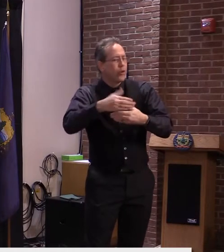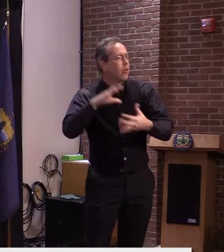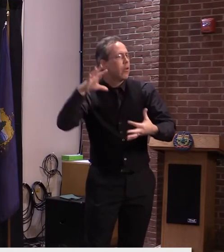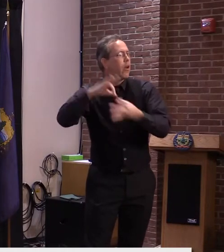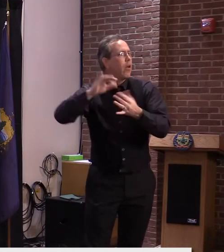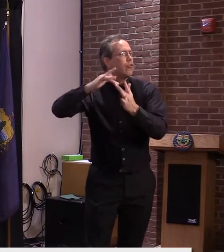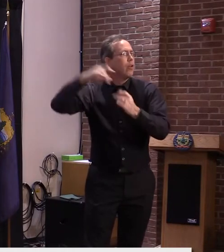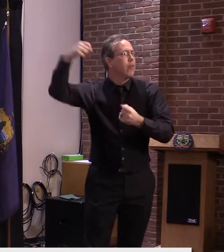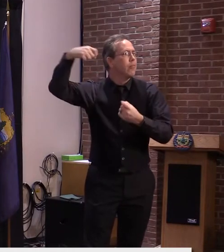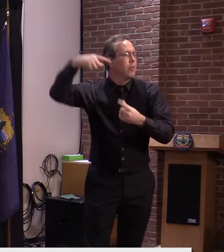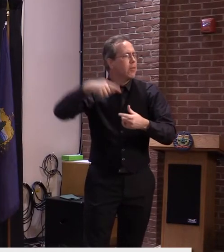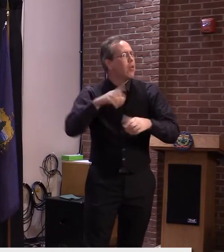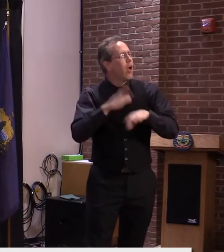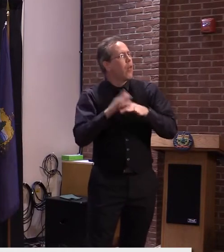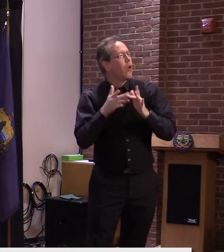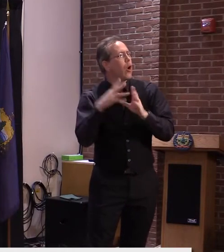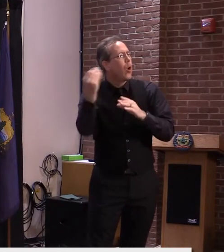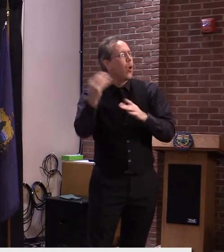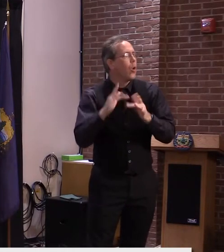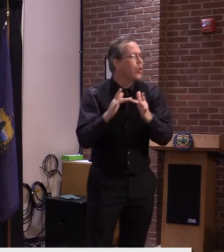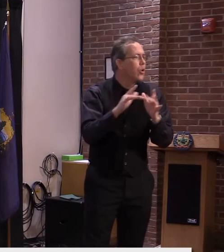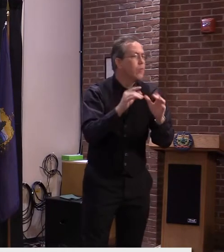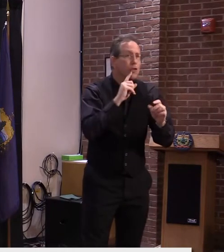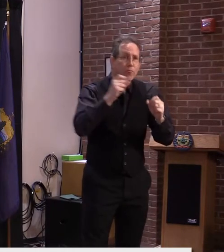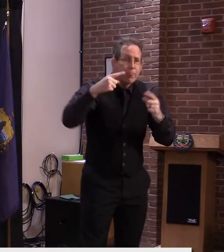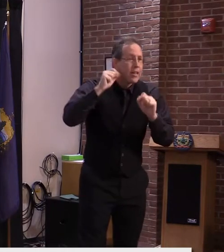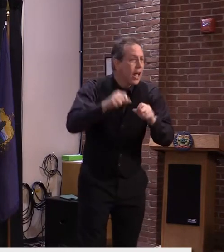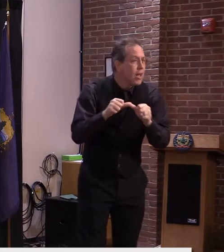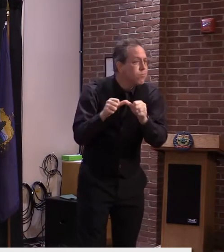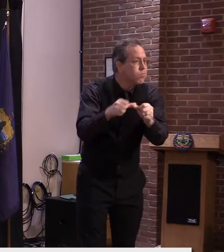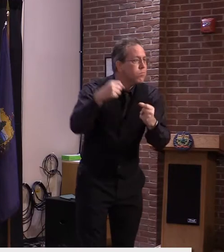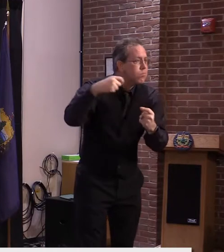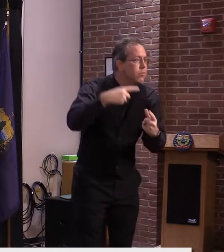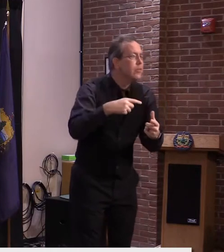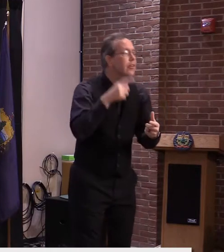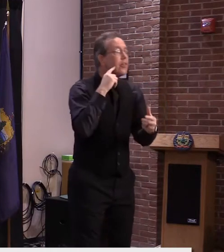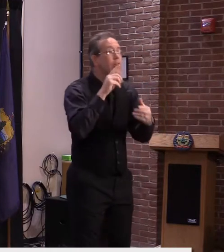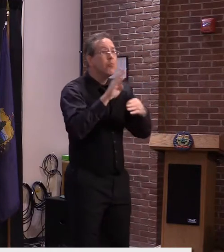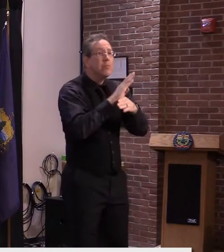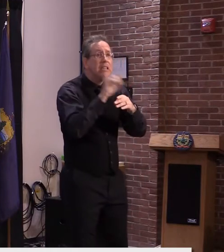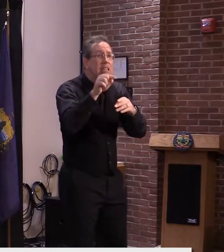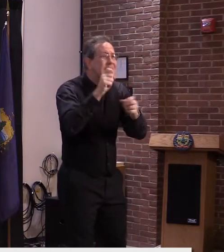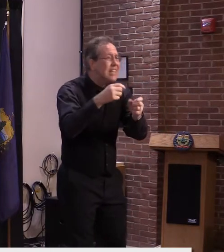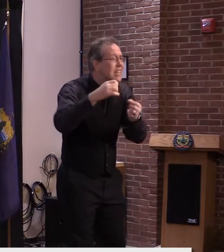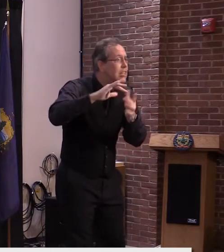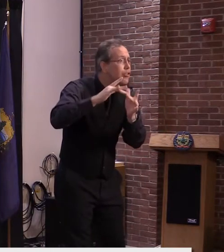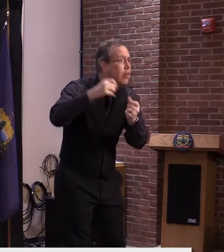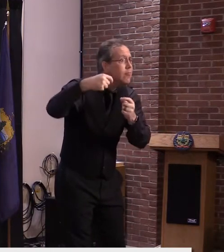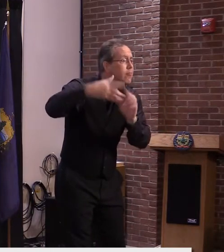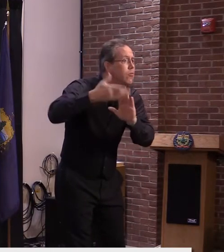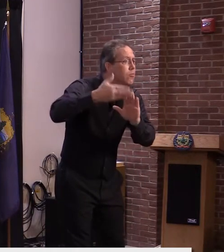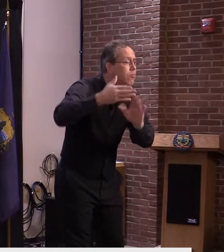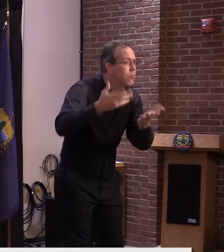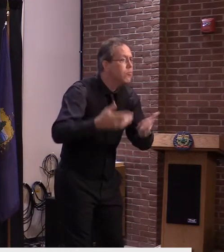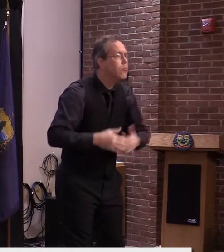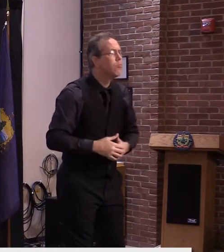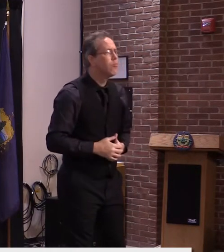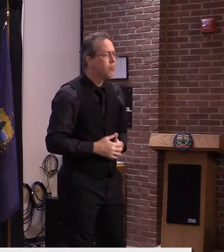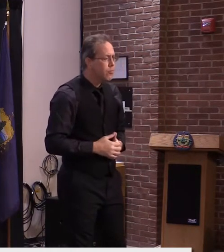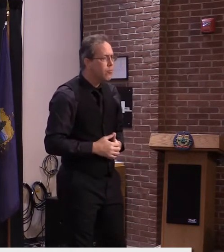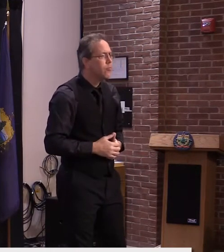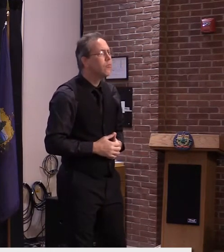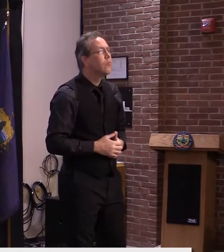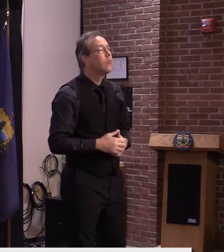education, and commerce. Here's what the Critical Communications Infrastructure Program will do. The state of